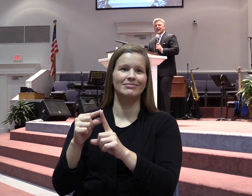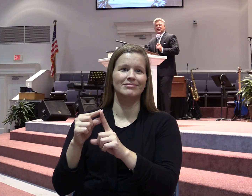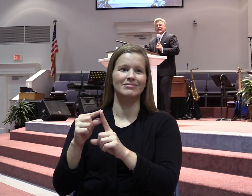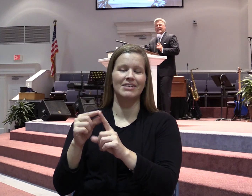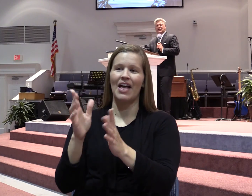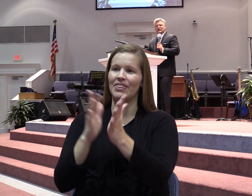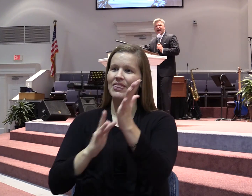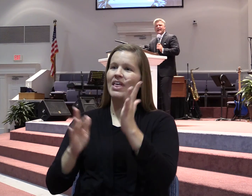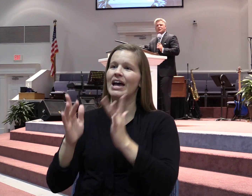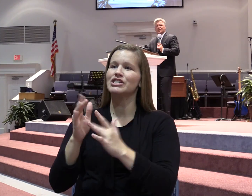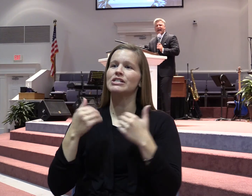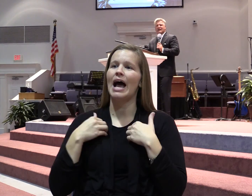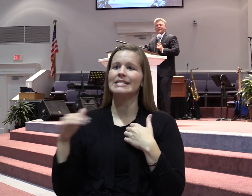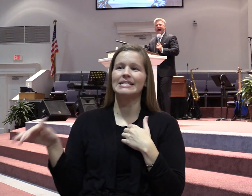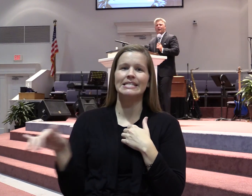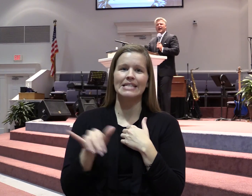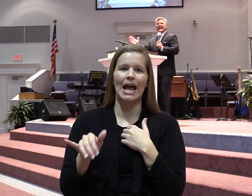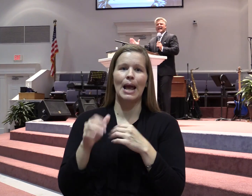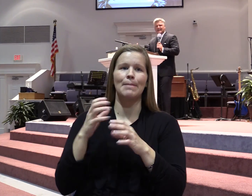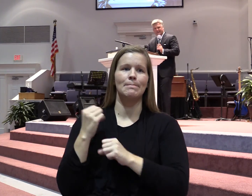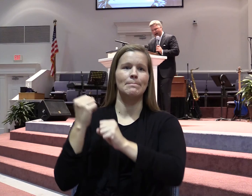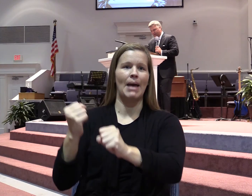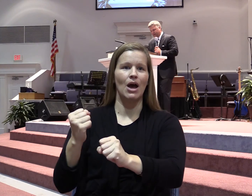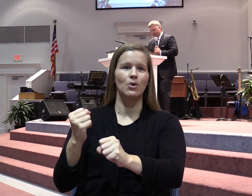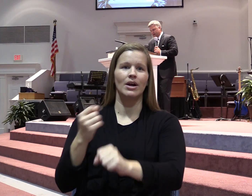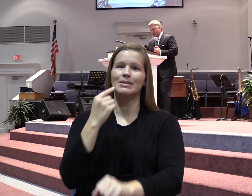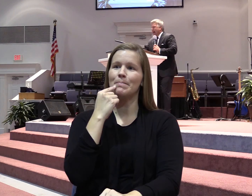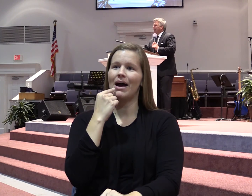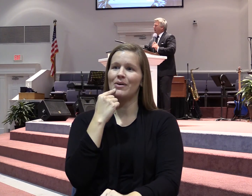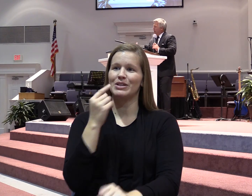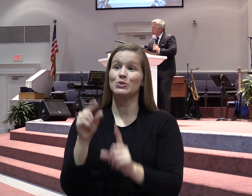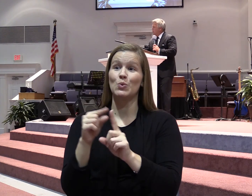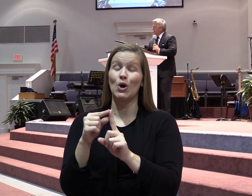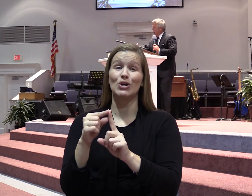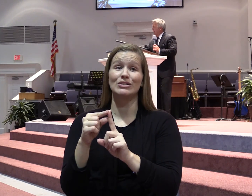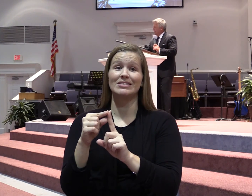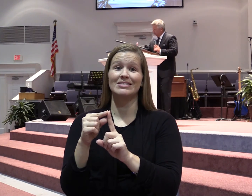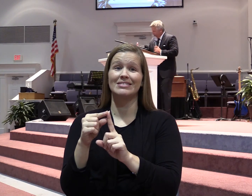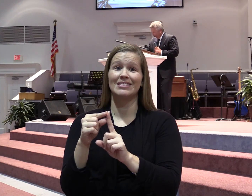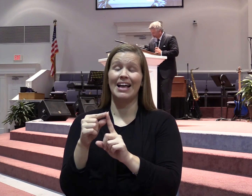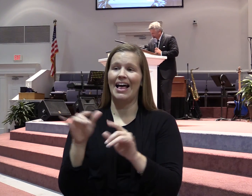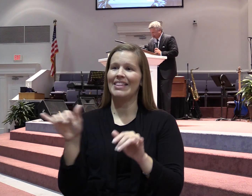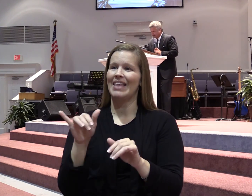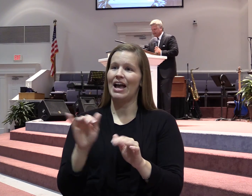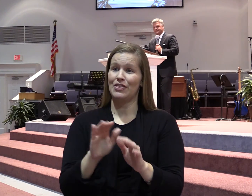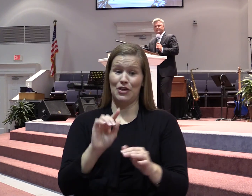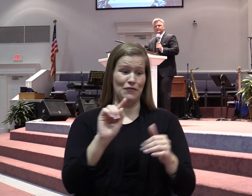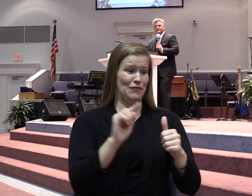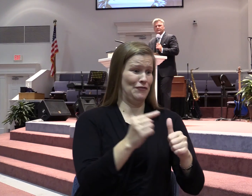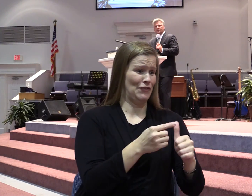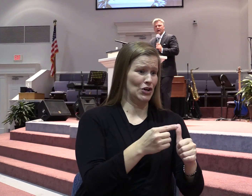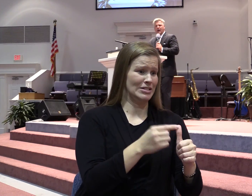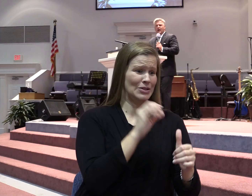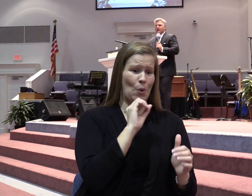That Jesus has the same creative power in his mouth as in the opening lines of the book of Genesis.